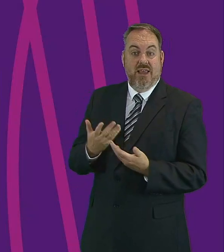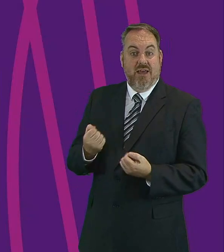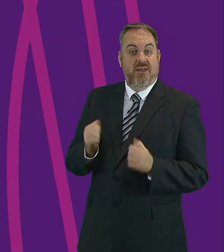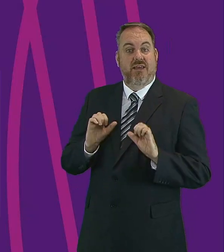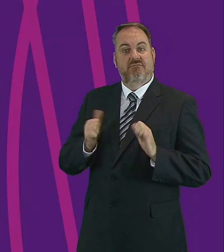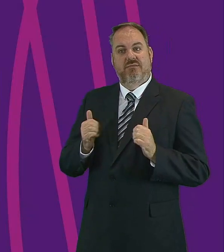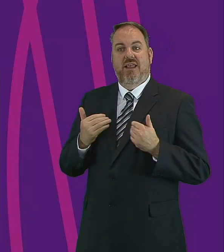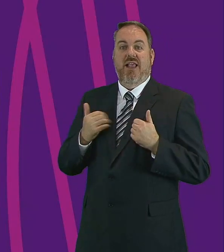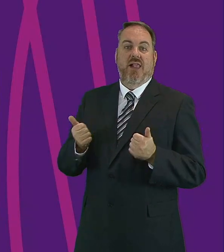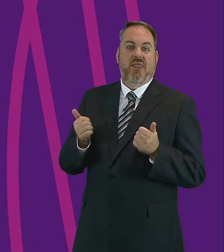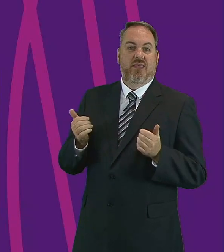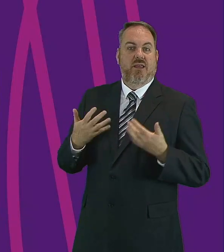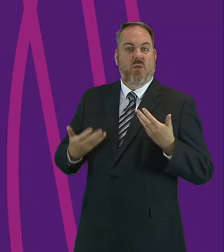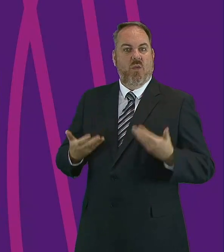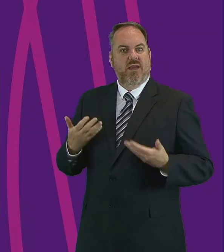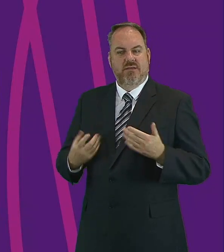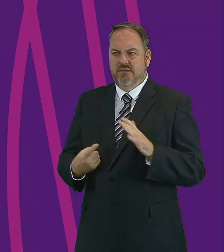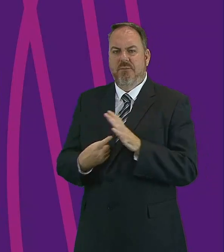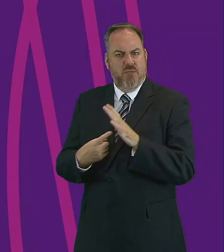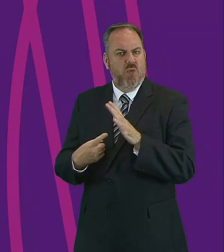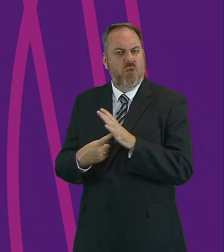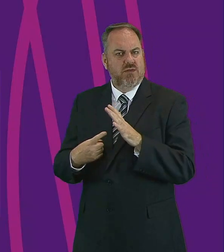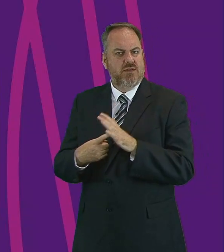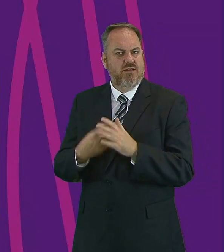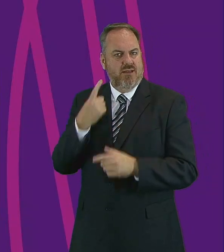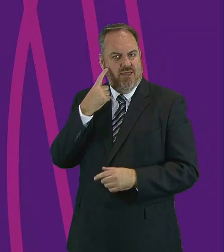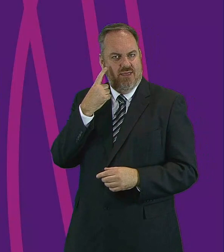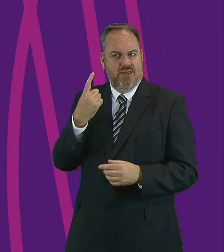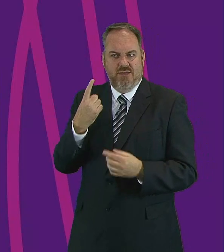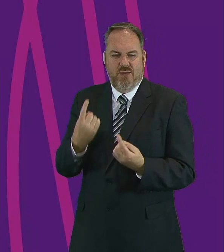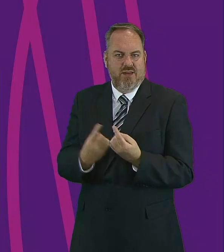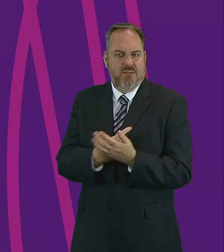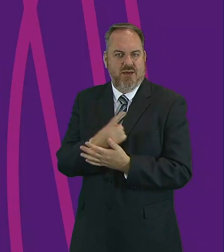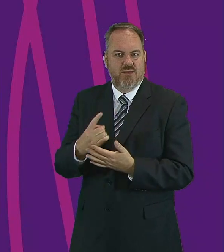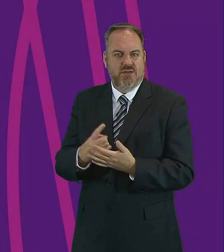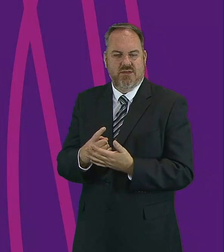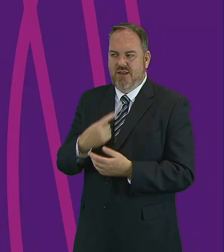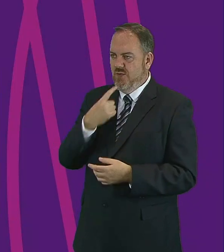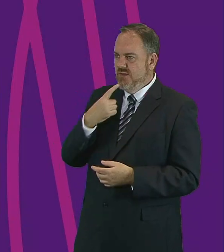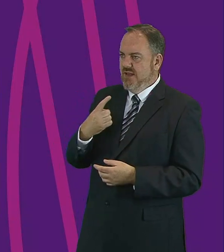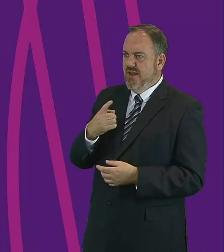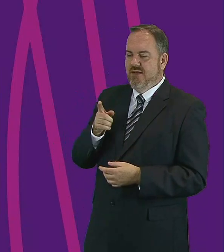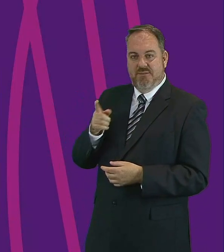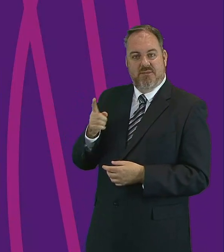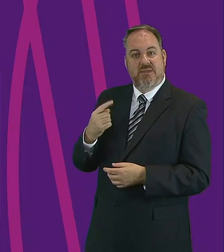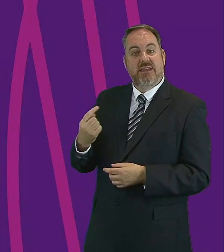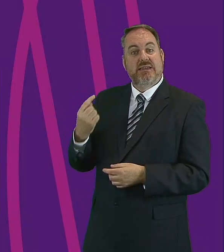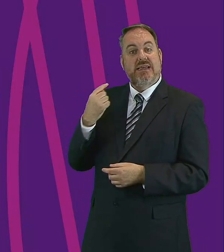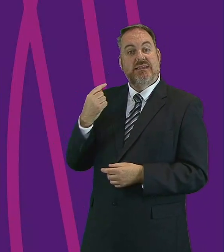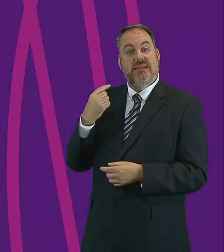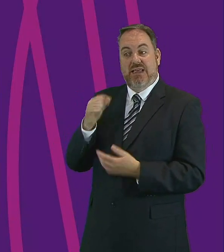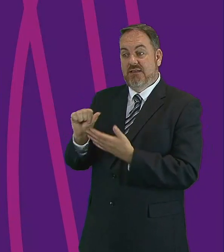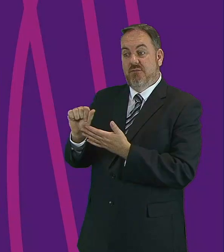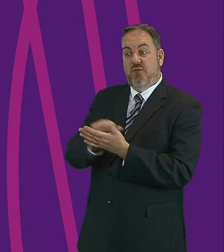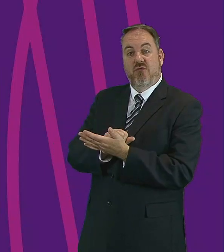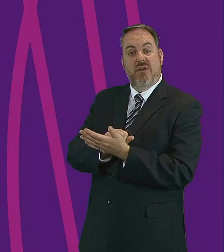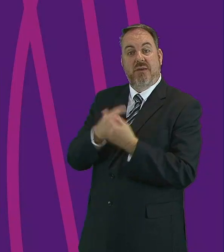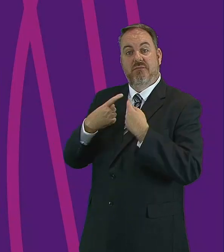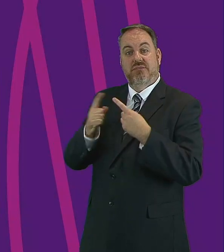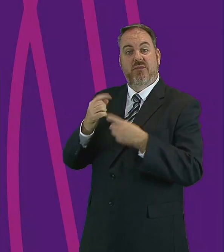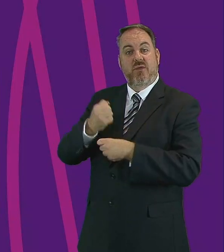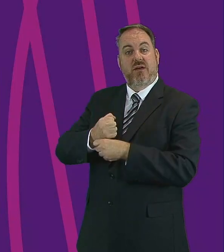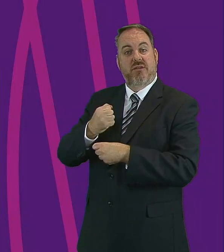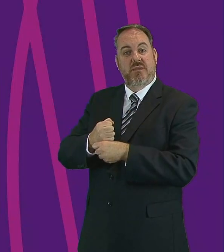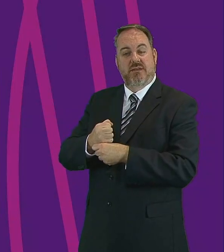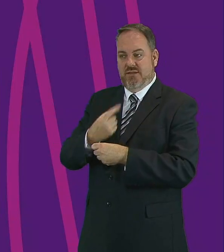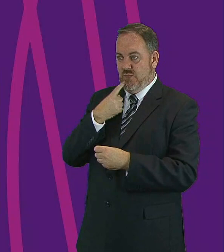to make sure we do everything we can to address. I would commend yesterday's programme for government to the member. Reading that, he will see